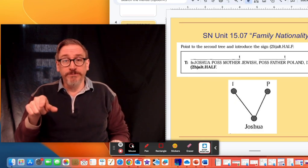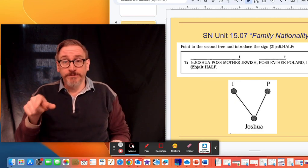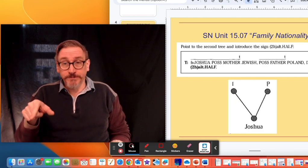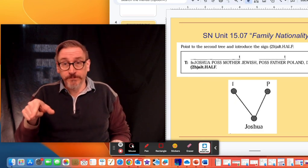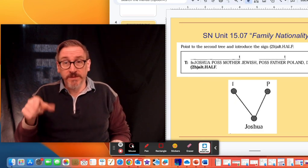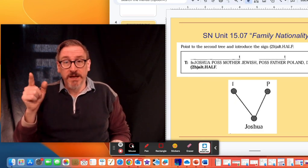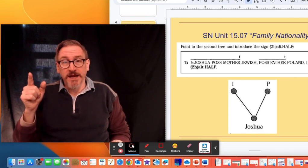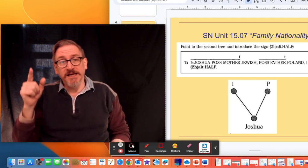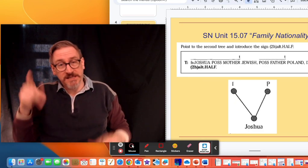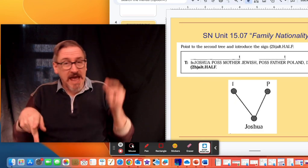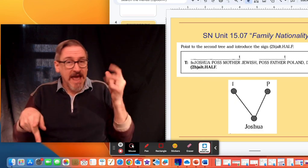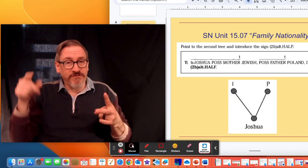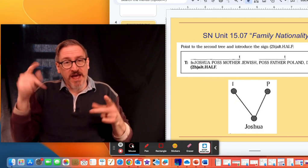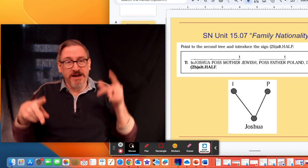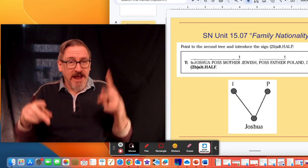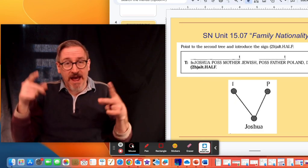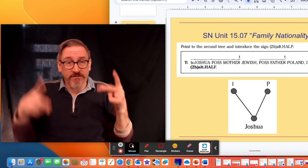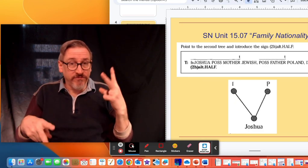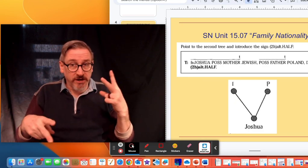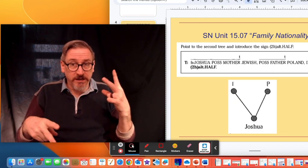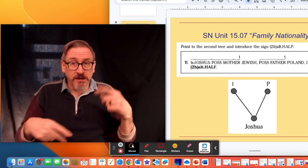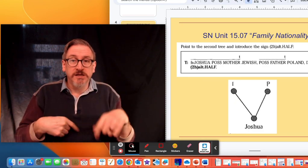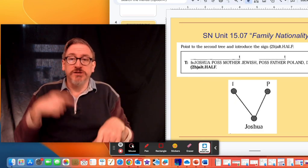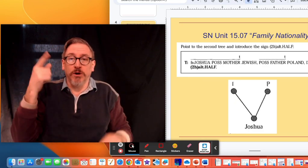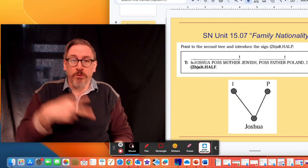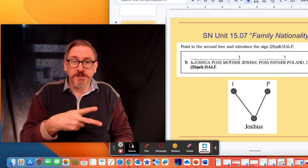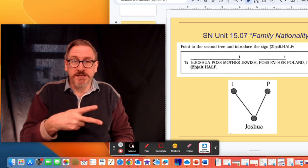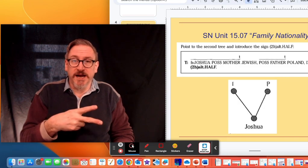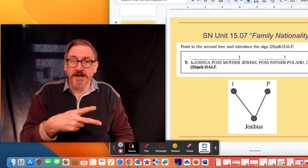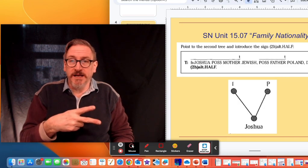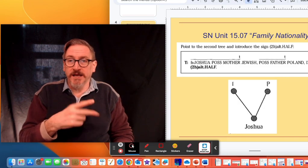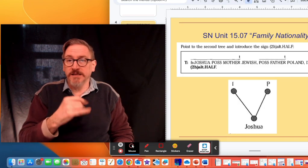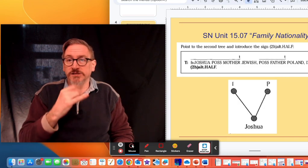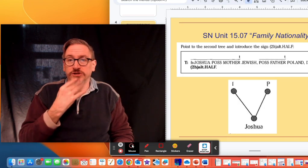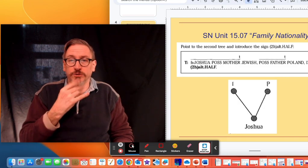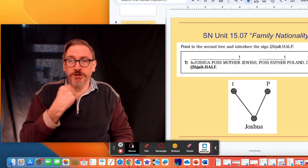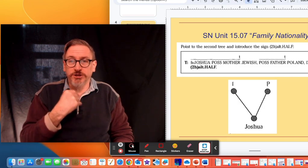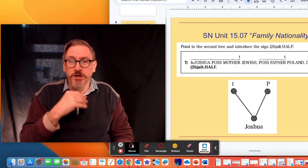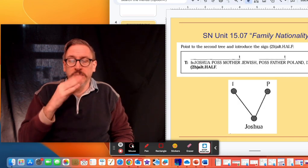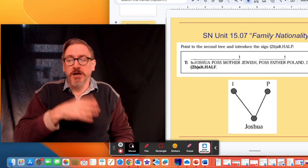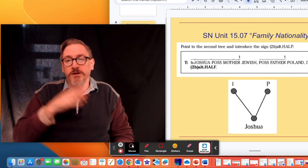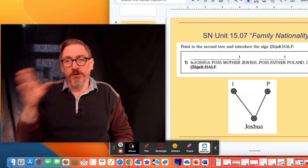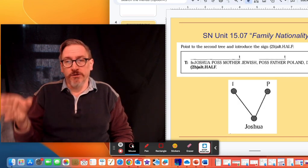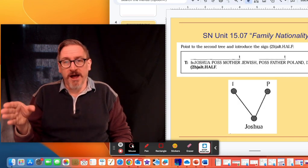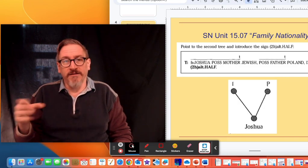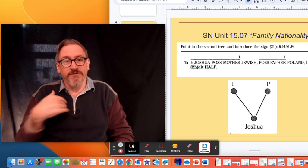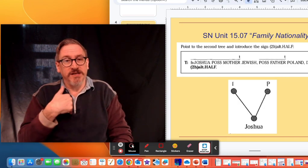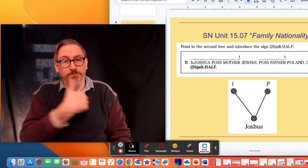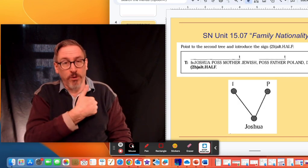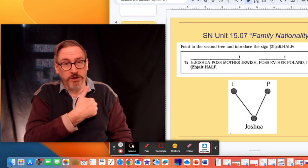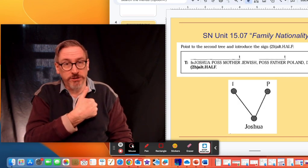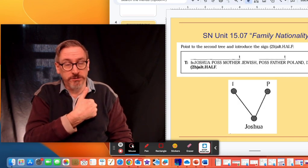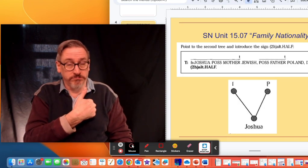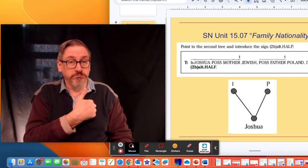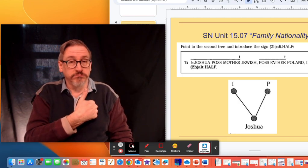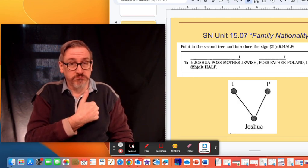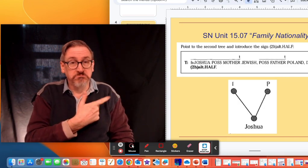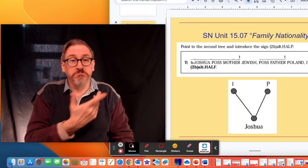Joshua is half and half, right? So on one side it's Jewish, the other half it's